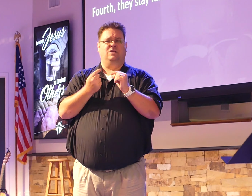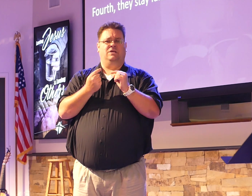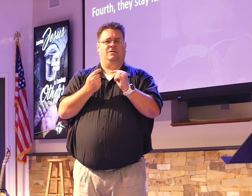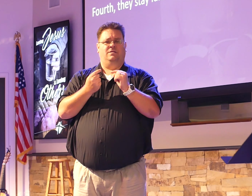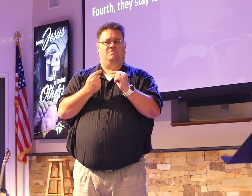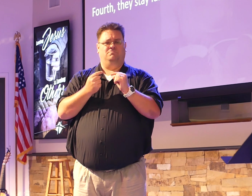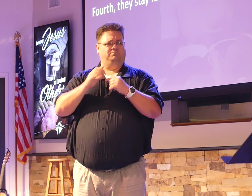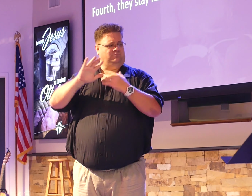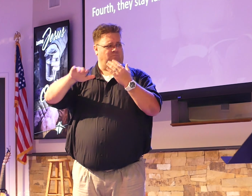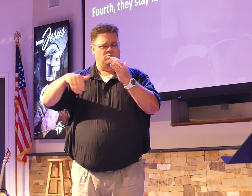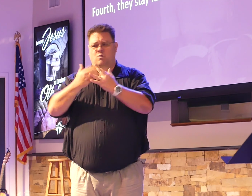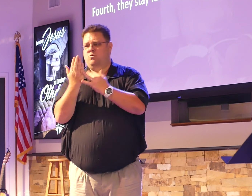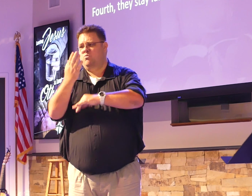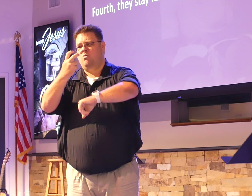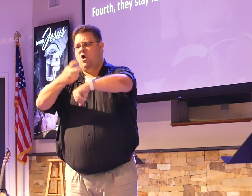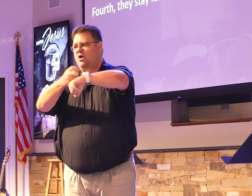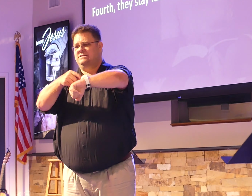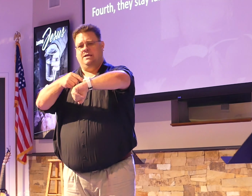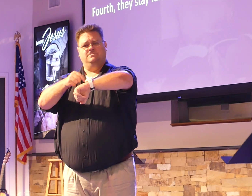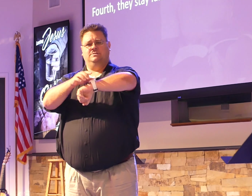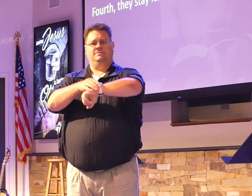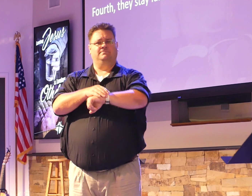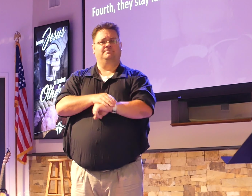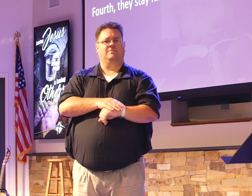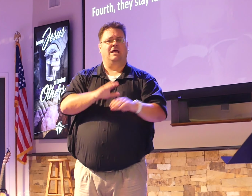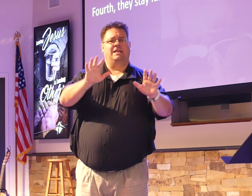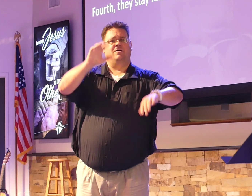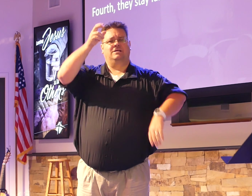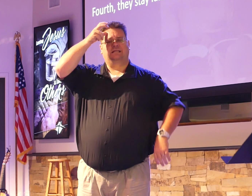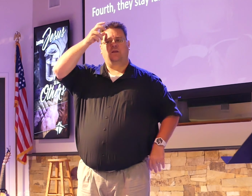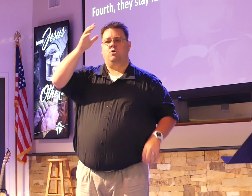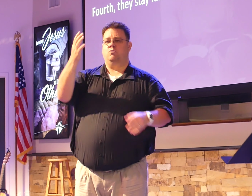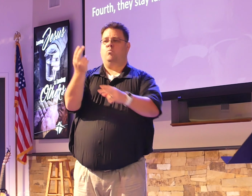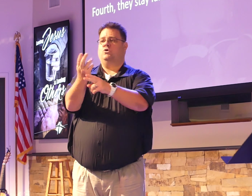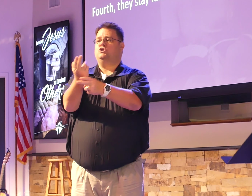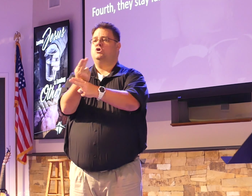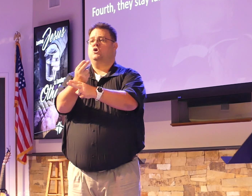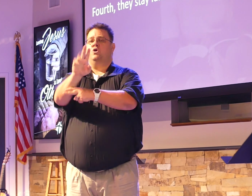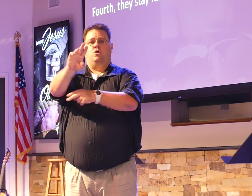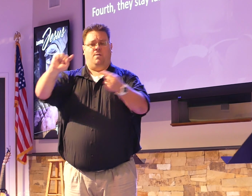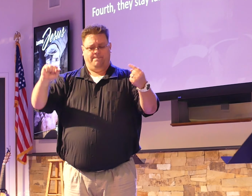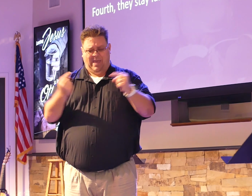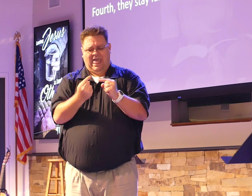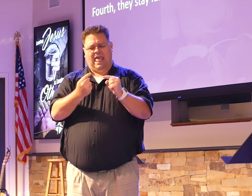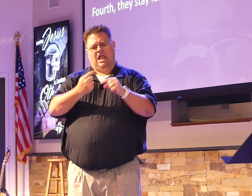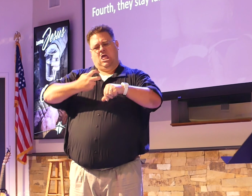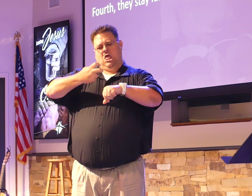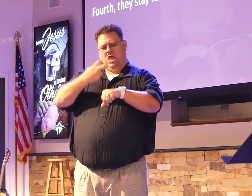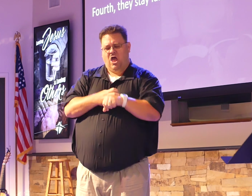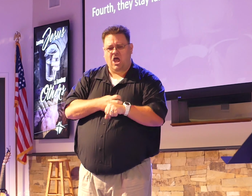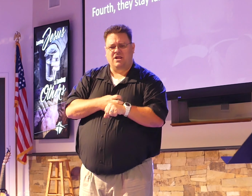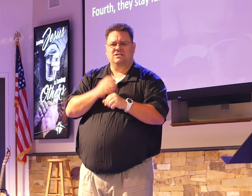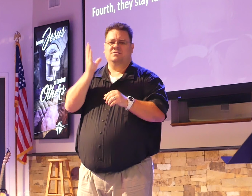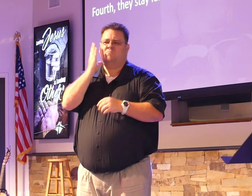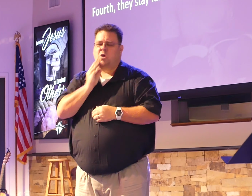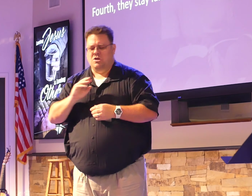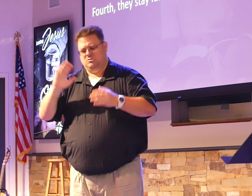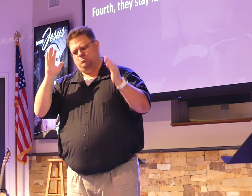hard times. Satan wants to use your pain and your hardship and your problems and your trials.